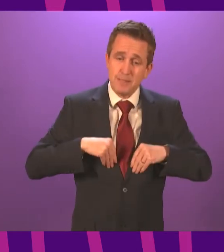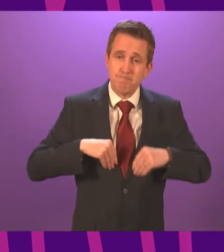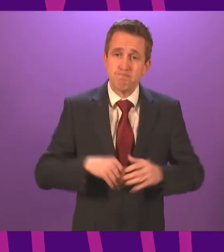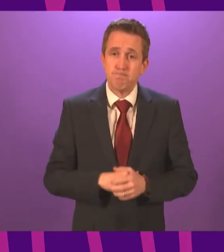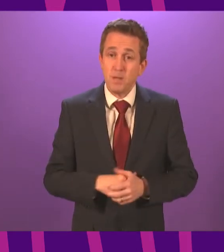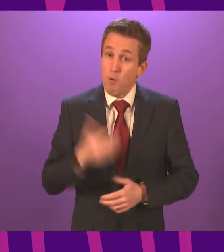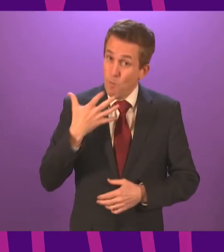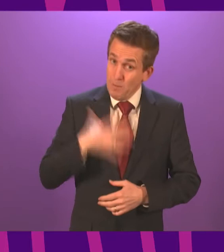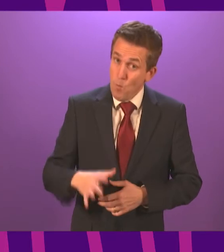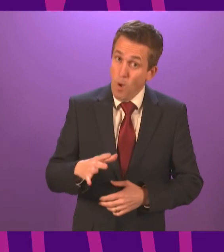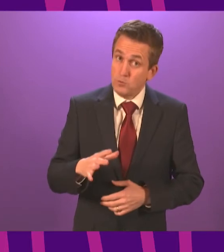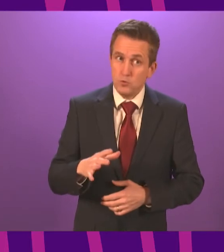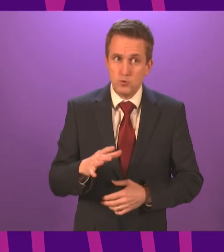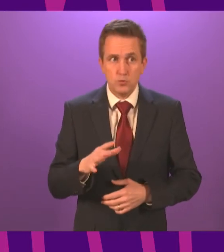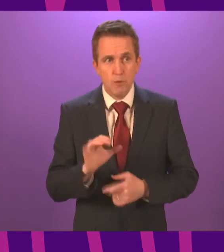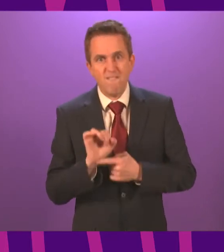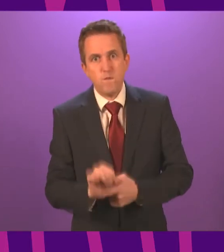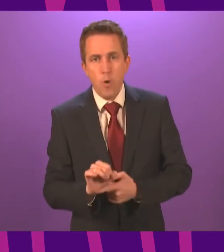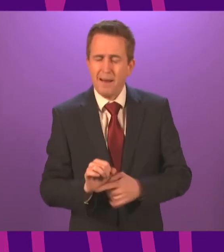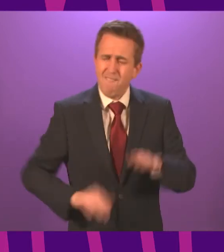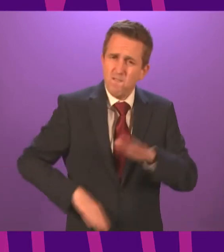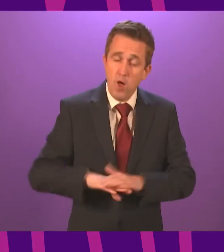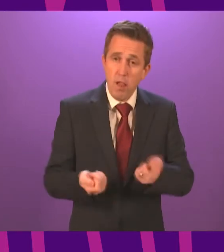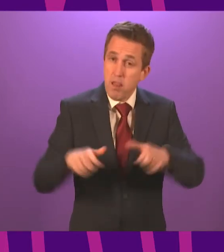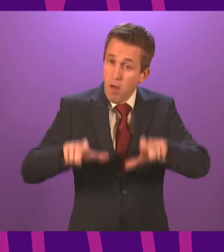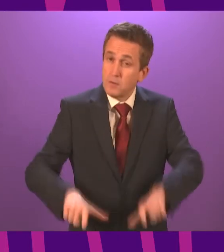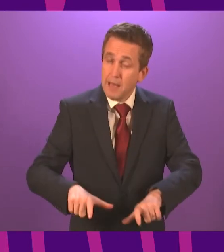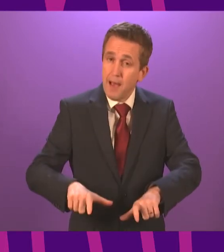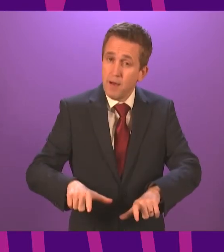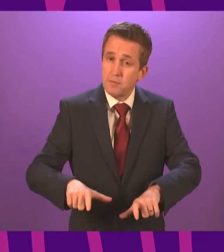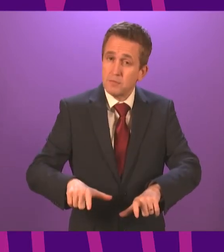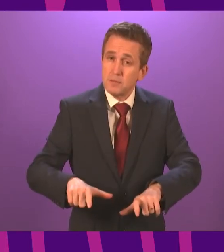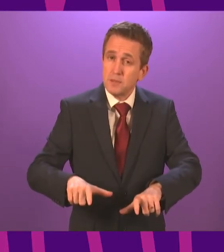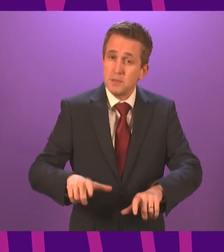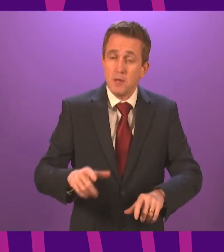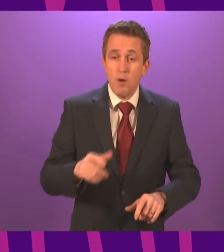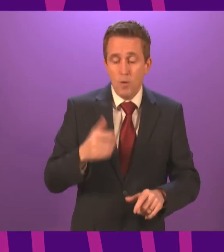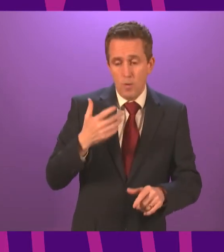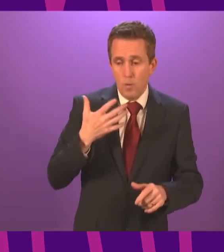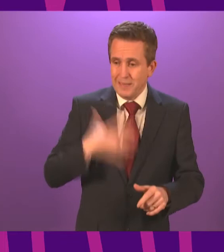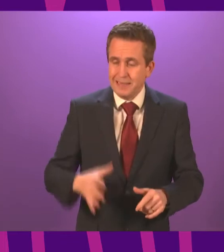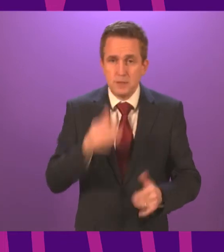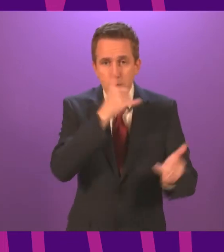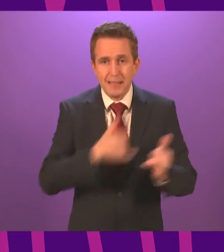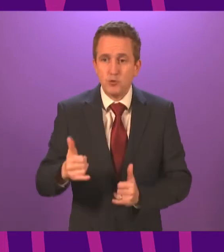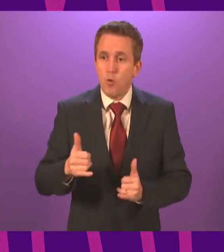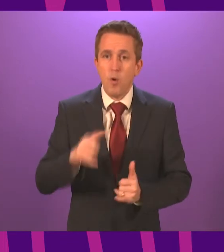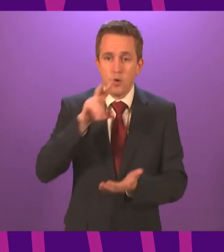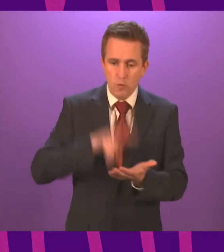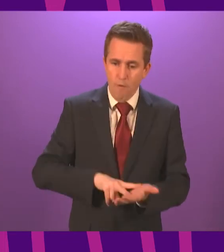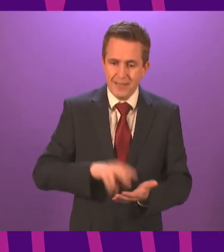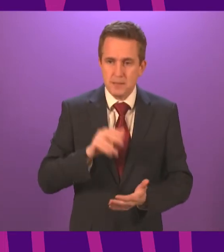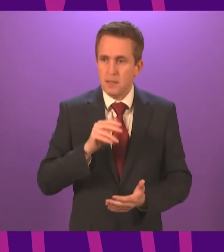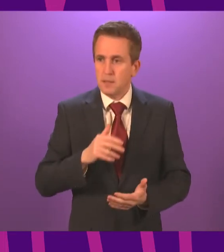avoid a national lockdown, and by setting regional levels and ensuring that the virus is not transmitted between regions by unnecessary